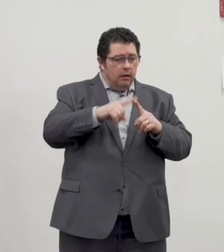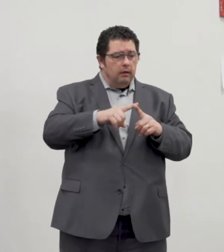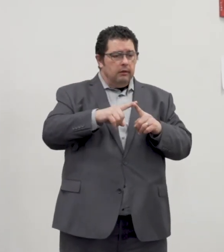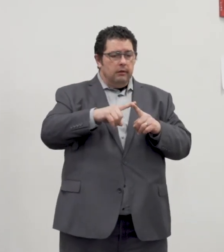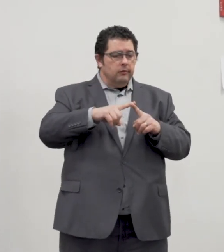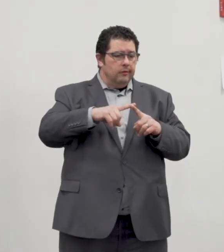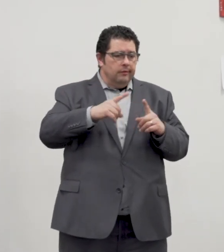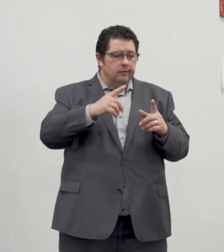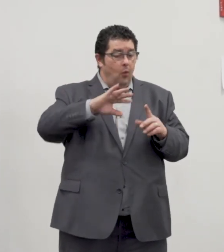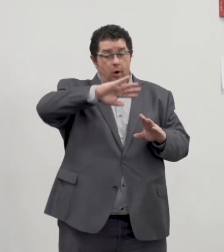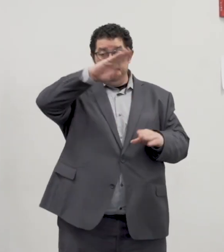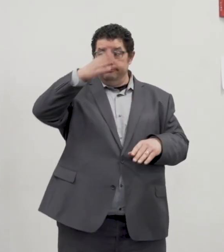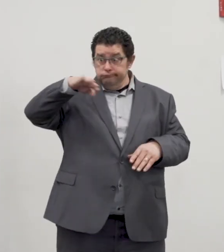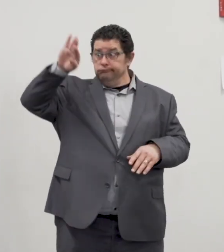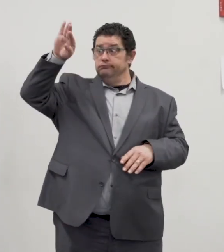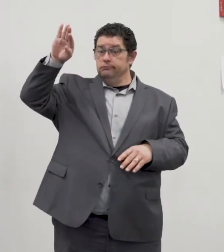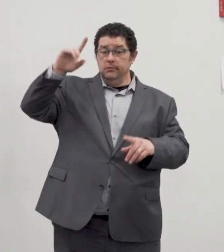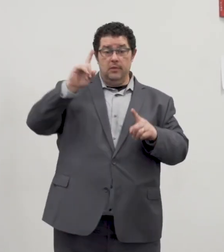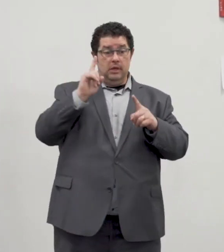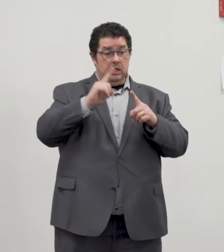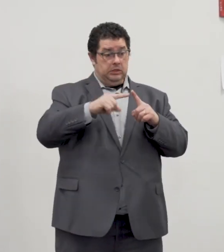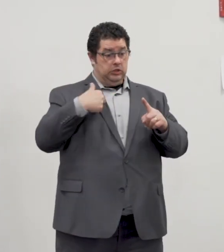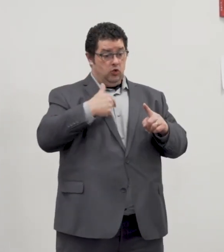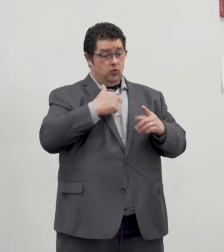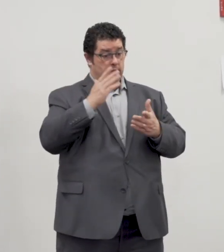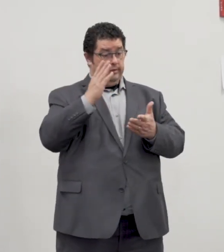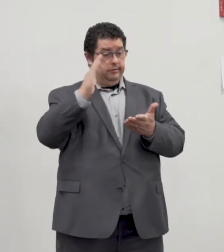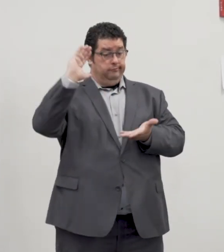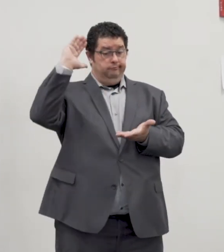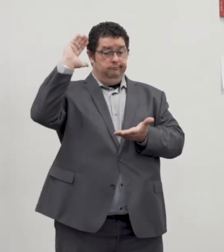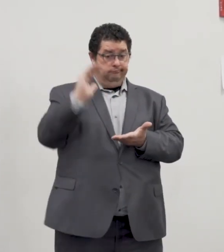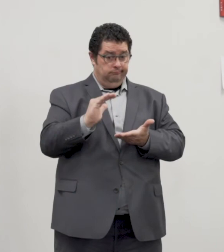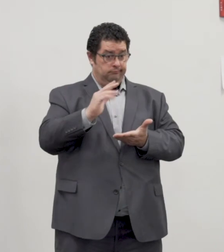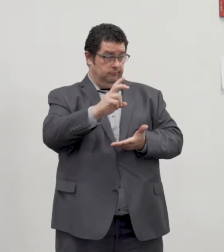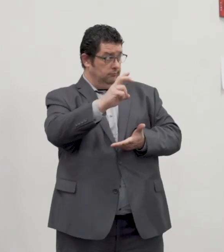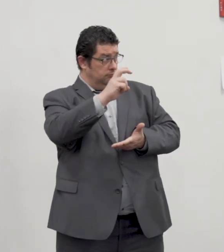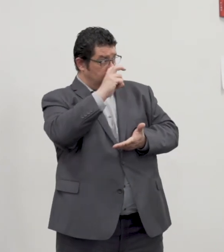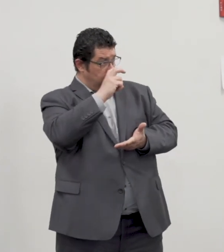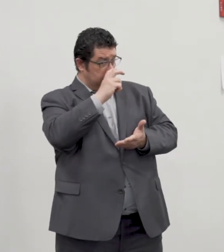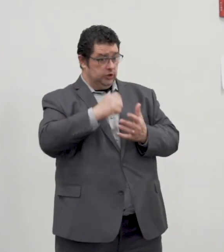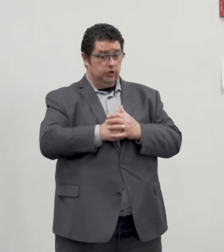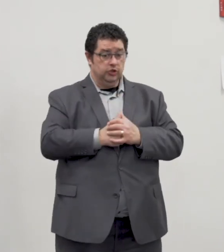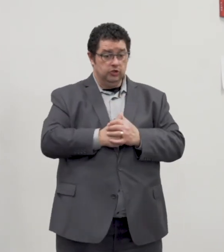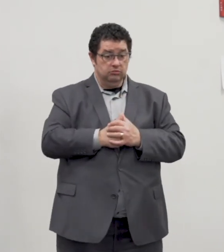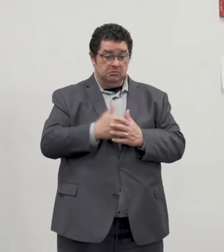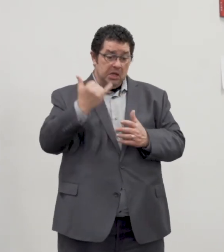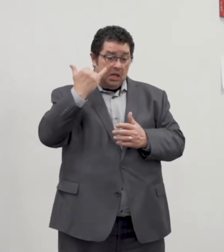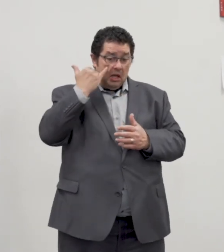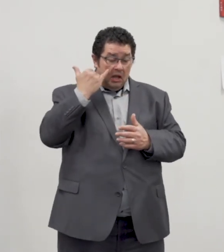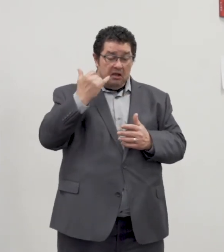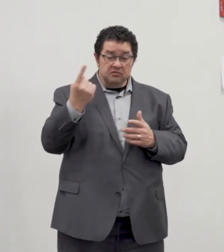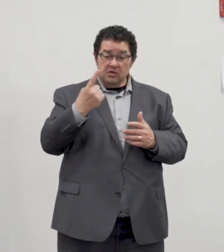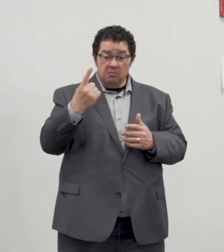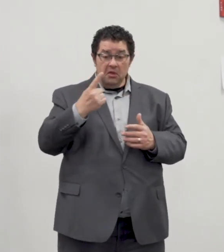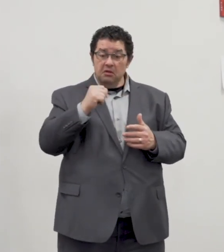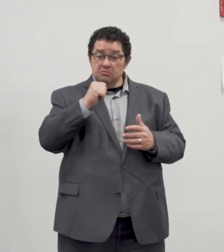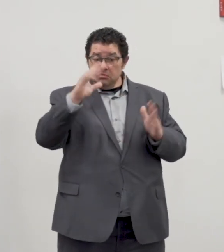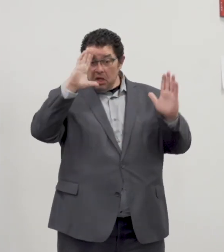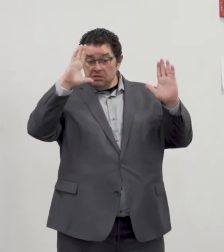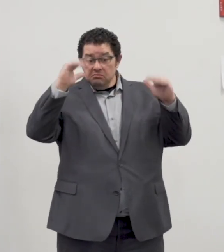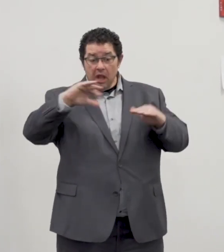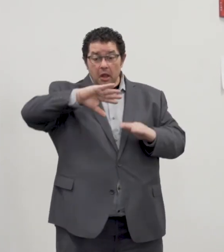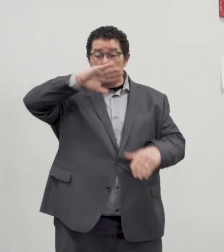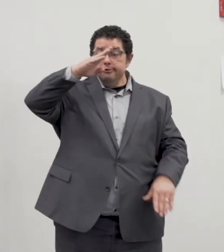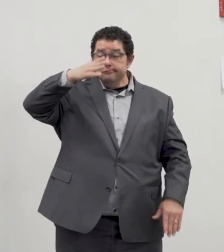distancing guidelines, but we're going to watch all the data. And if we see something unexpected, then we may